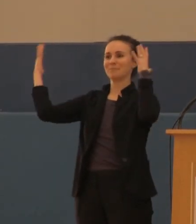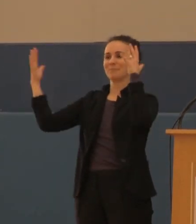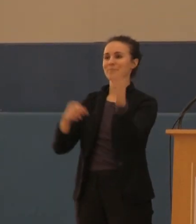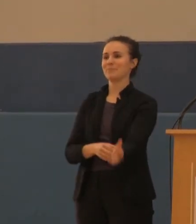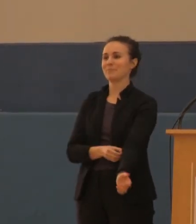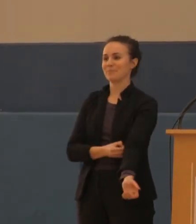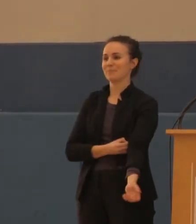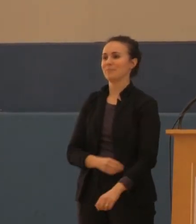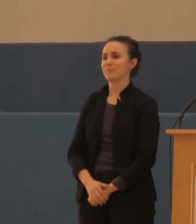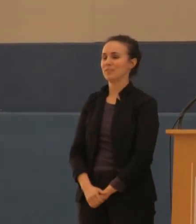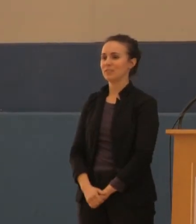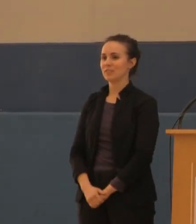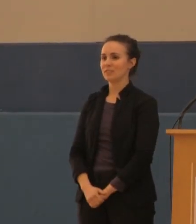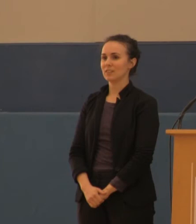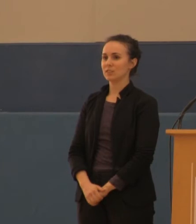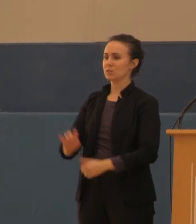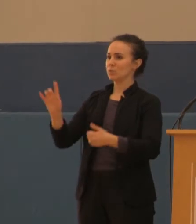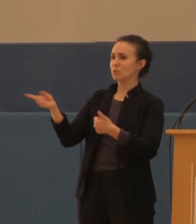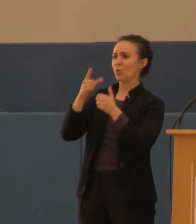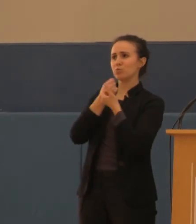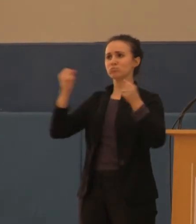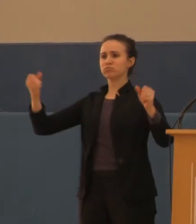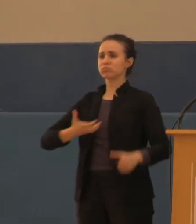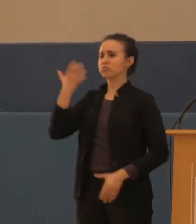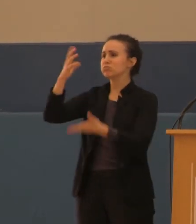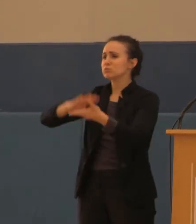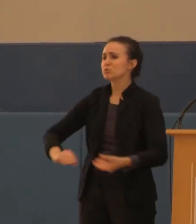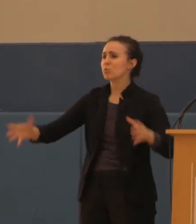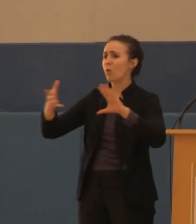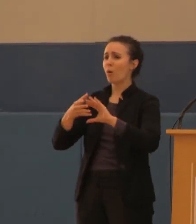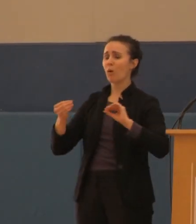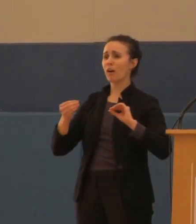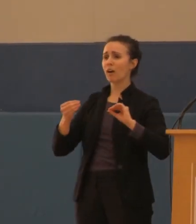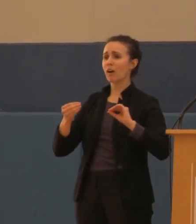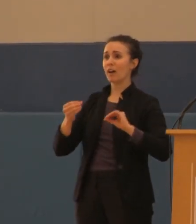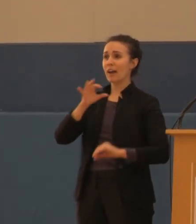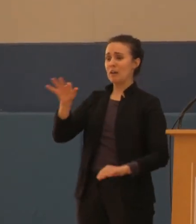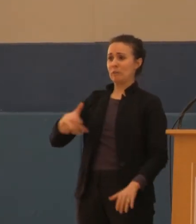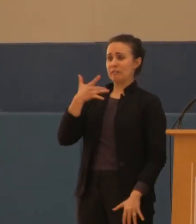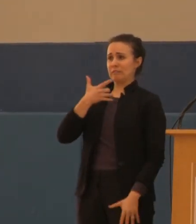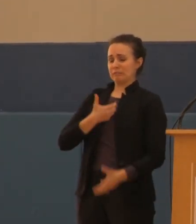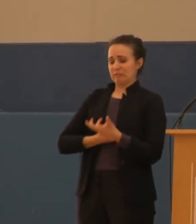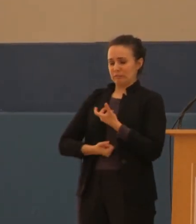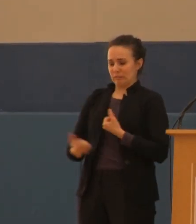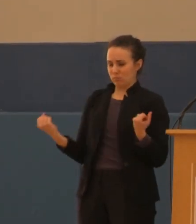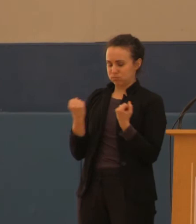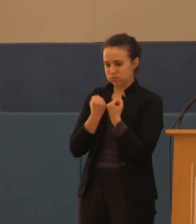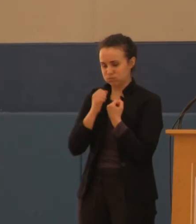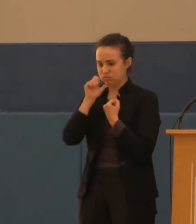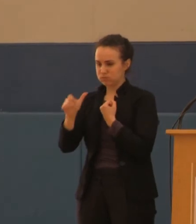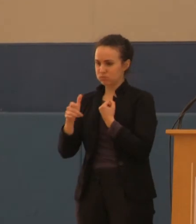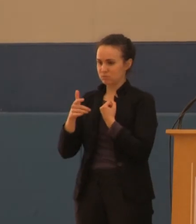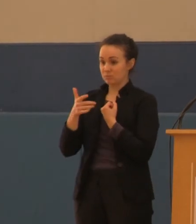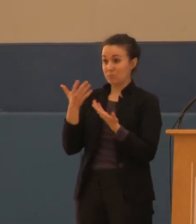So yes, we need to tell our stories. But more than that, if we can't tell our story, or perhaps we don't feel as